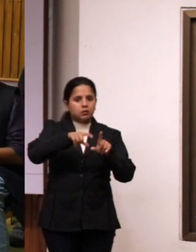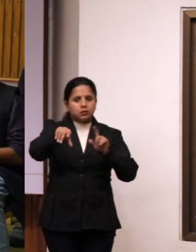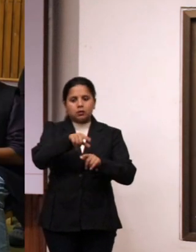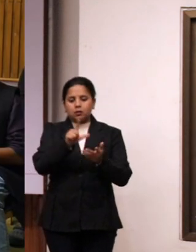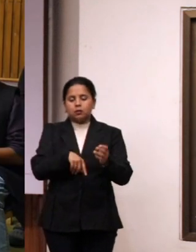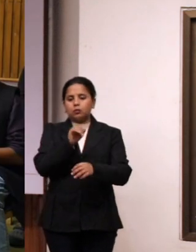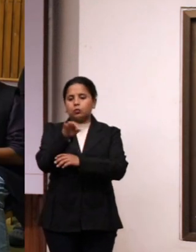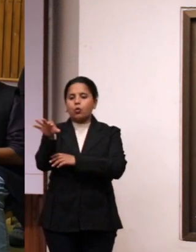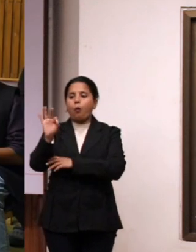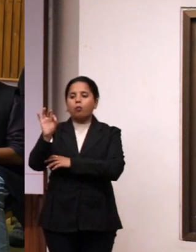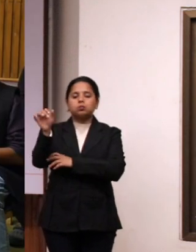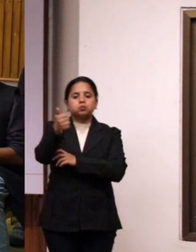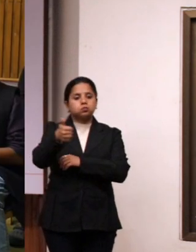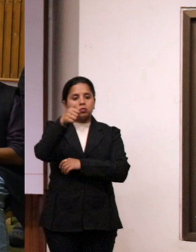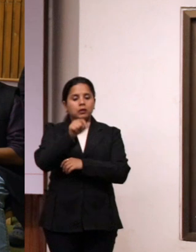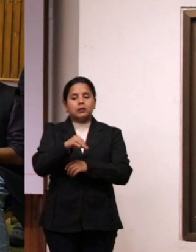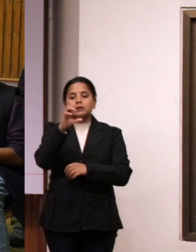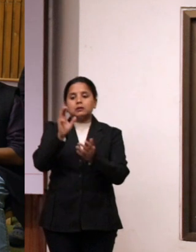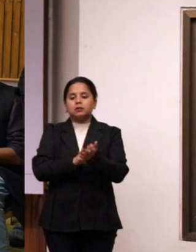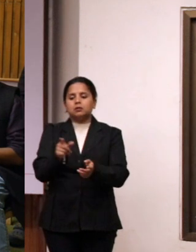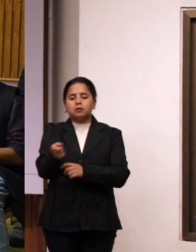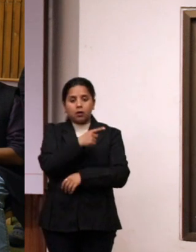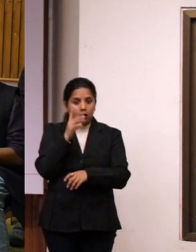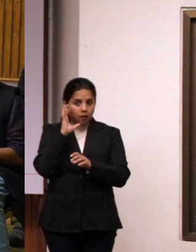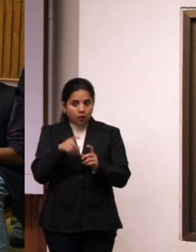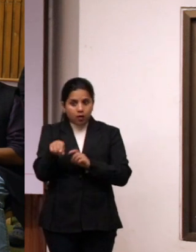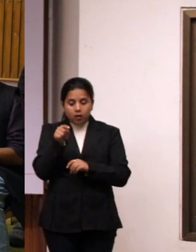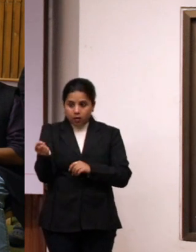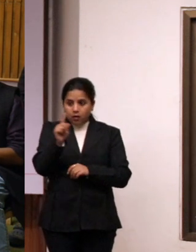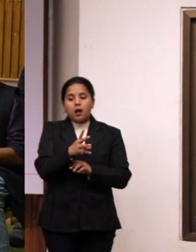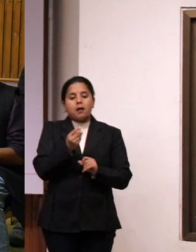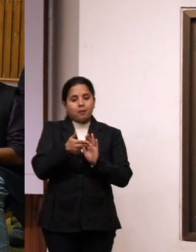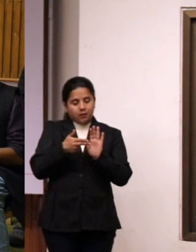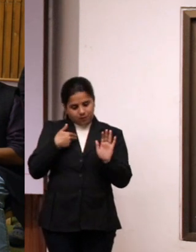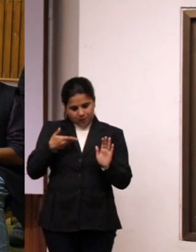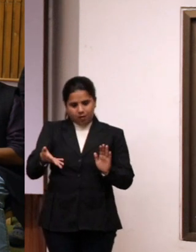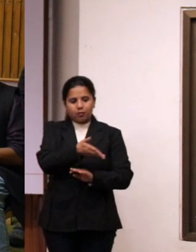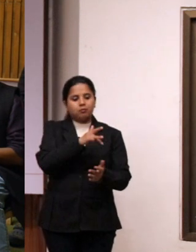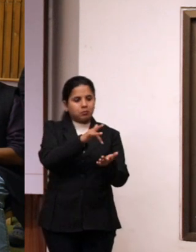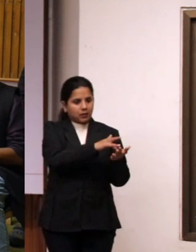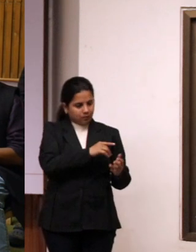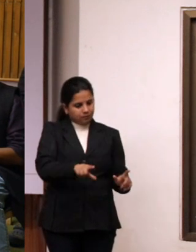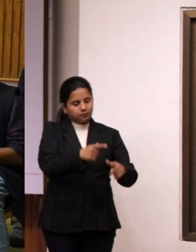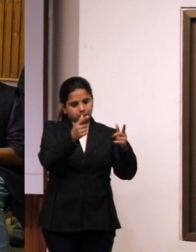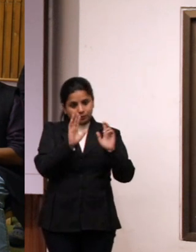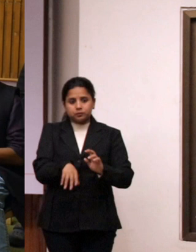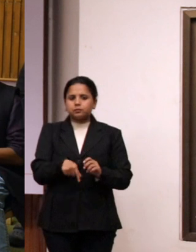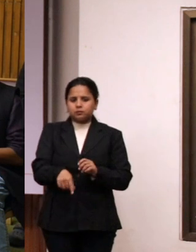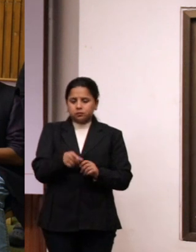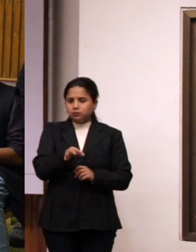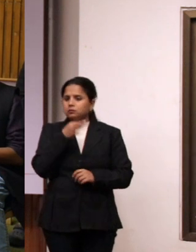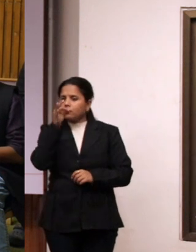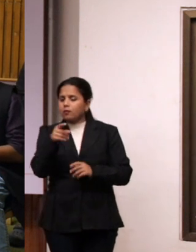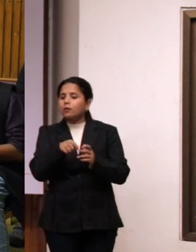this letter to range officers. This has come from CM. Everyone wants to count some brownie points. See, I have put it in my range. Ranger asks the